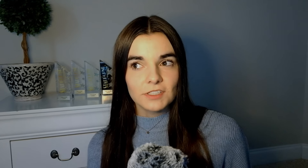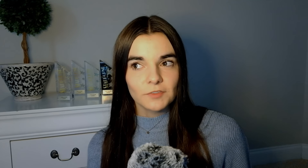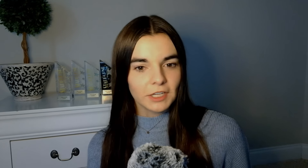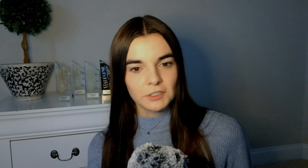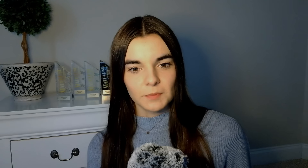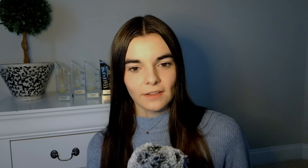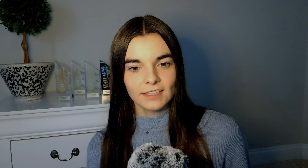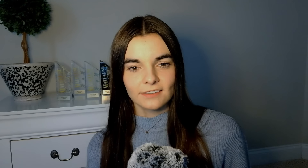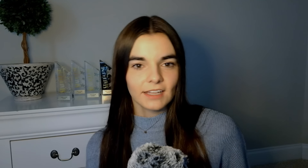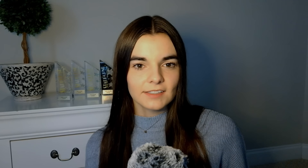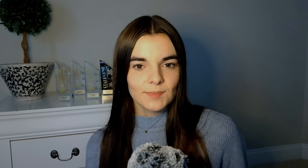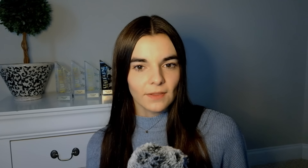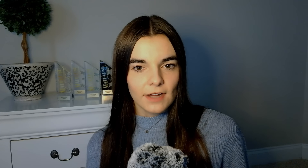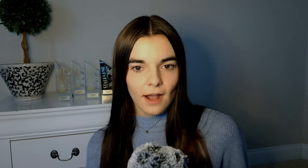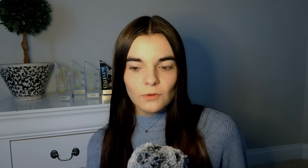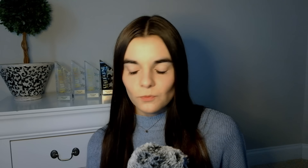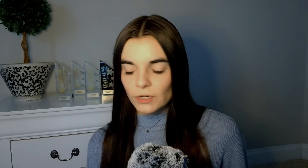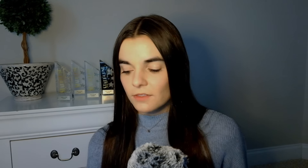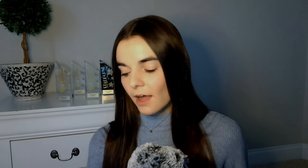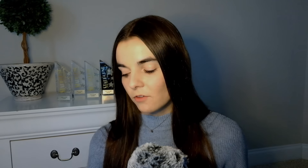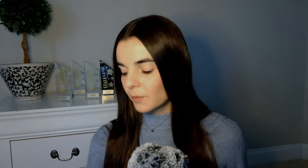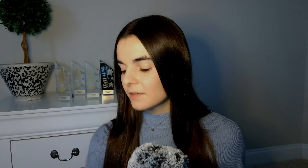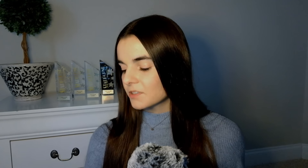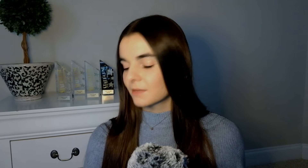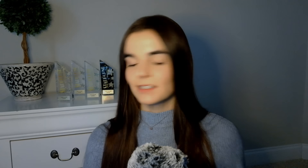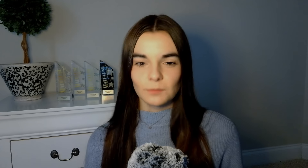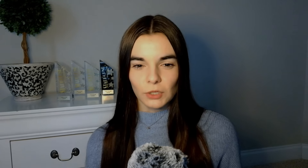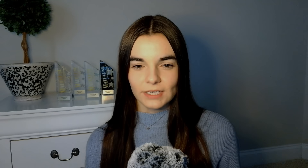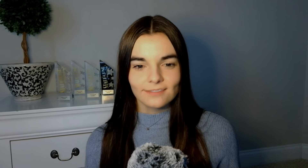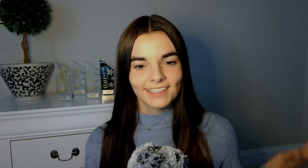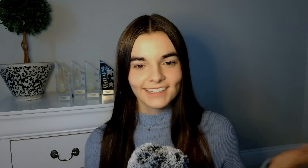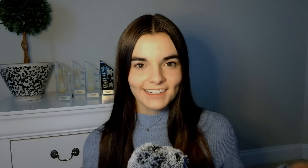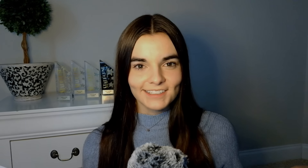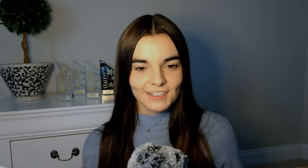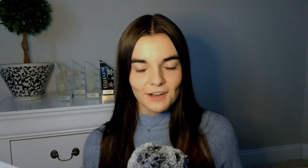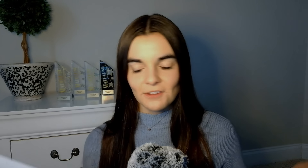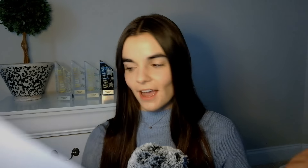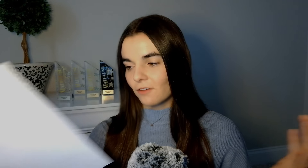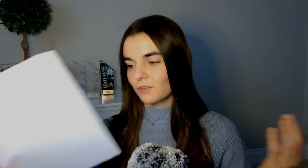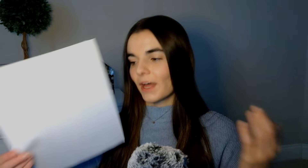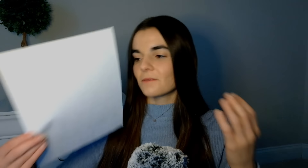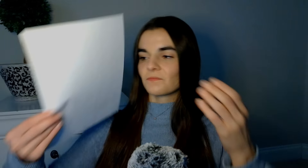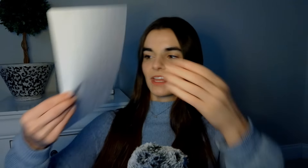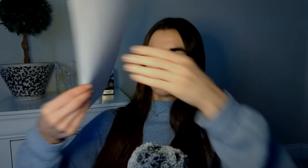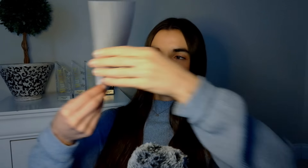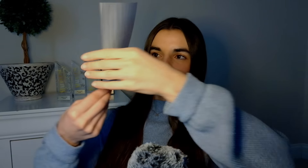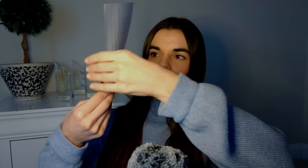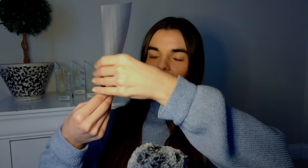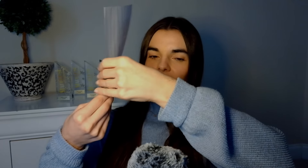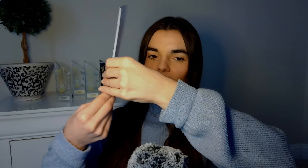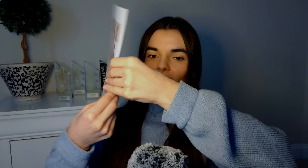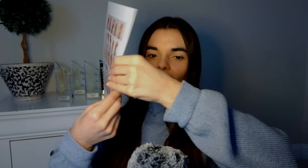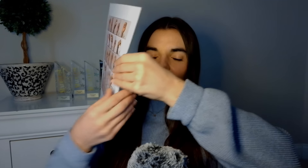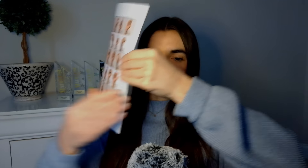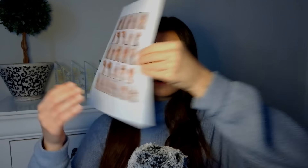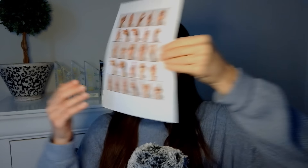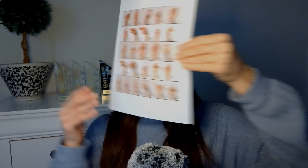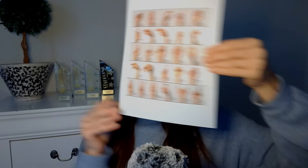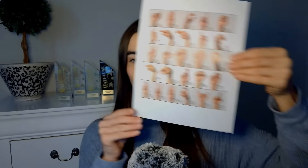finger spell it, like spell it out with the alphabet. So it's important to know the alphabet. I thought it would be helpful